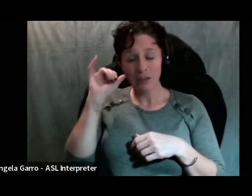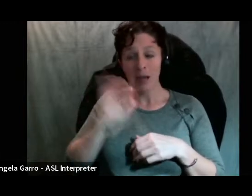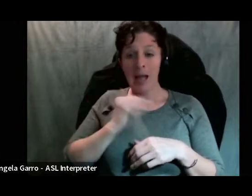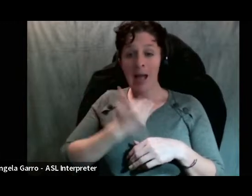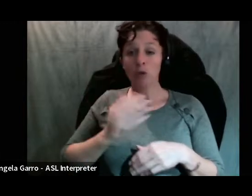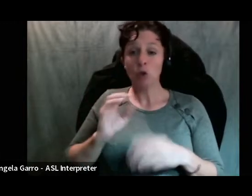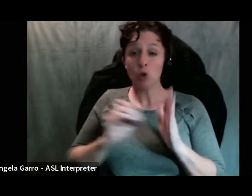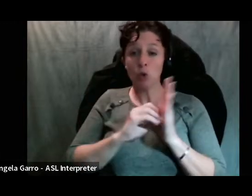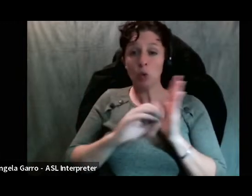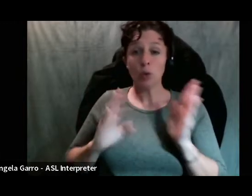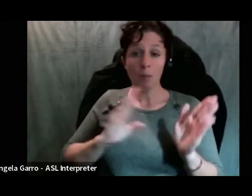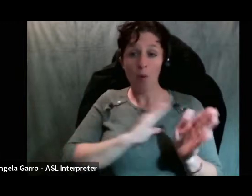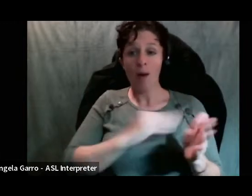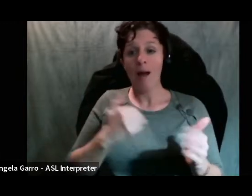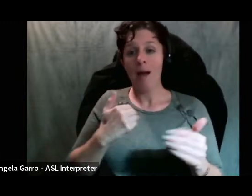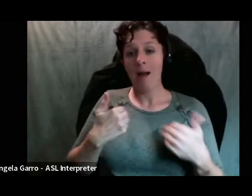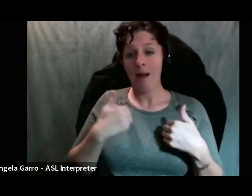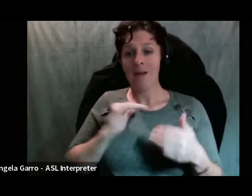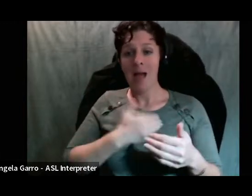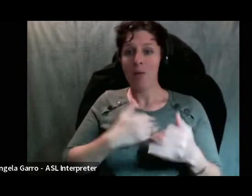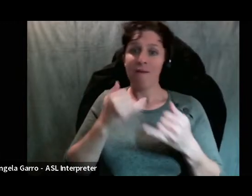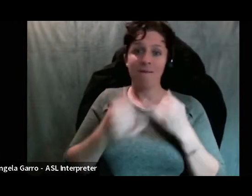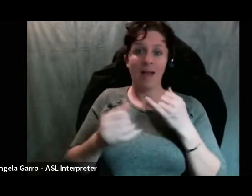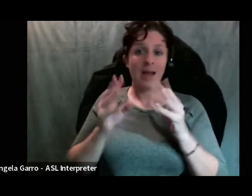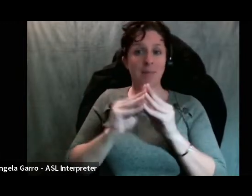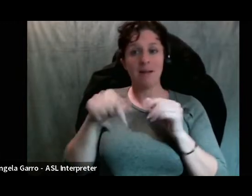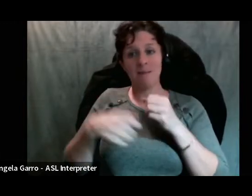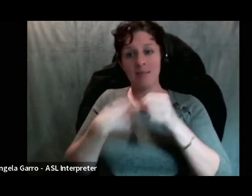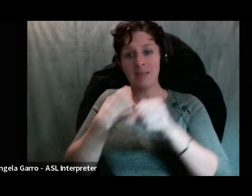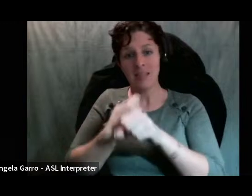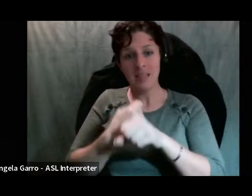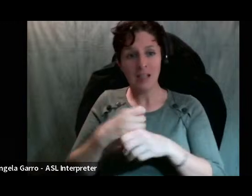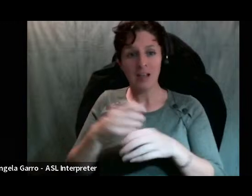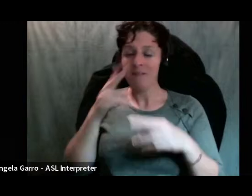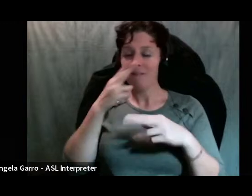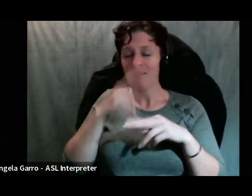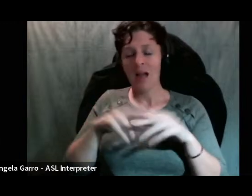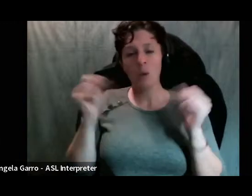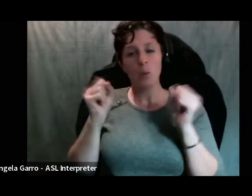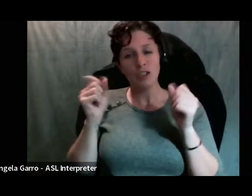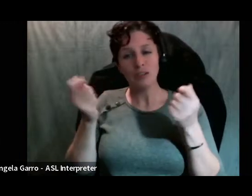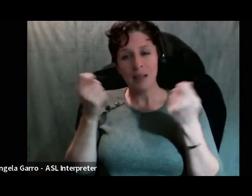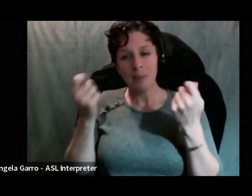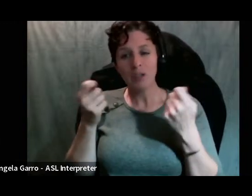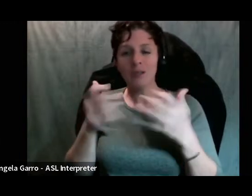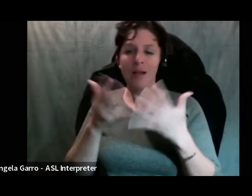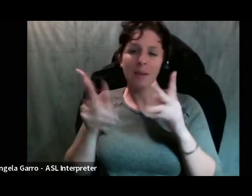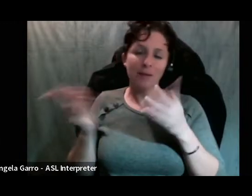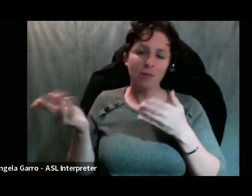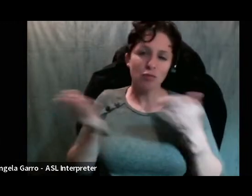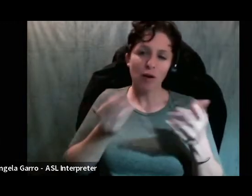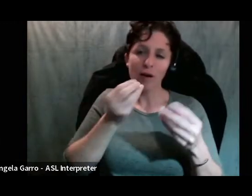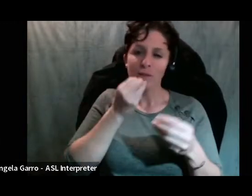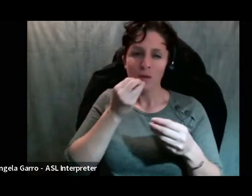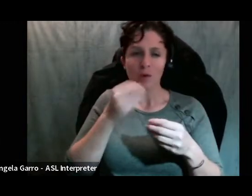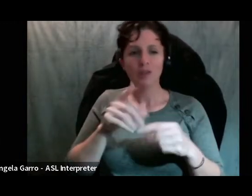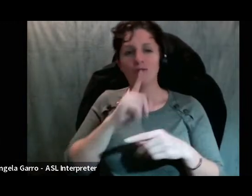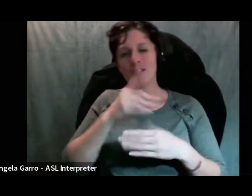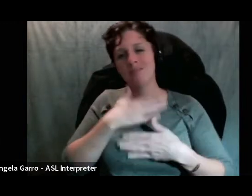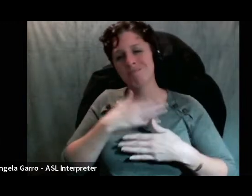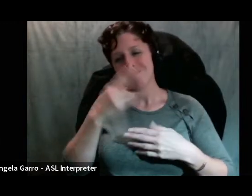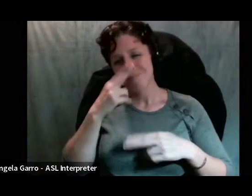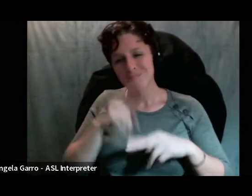board had our final meeting of the year. We had a fun winter celebration, and a lot of people brought food, and it was really fun just